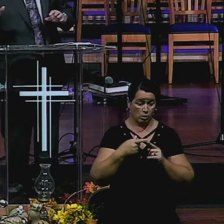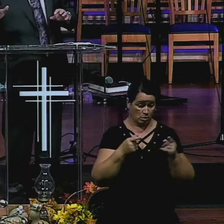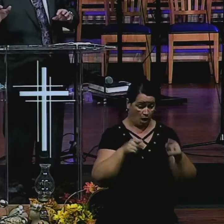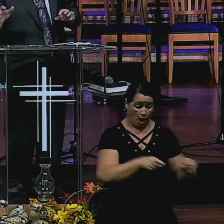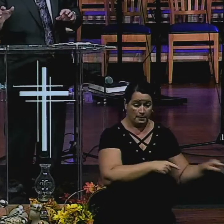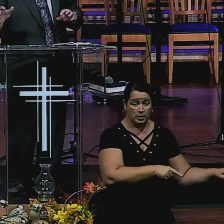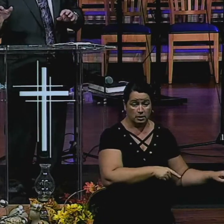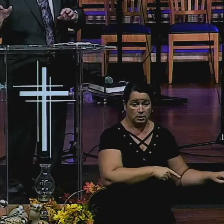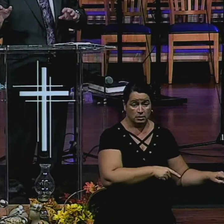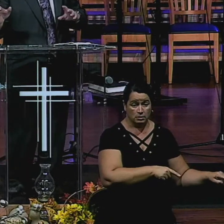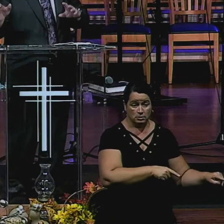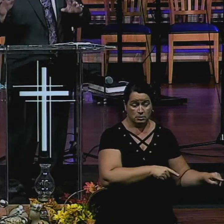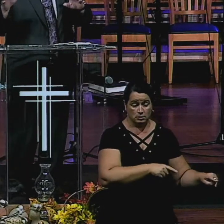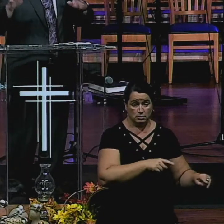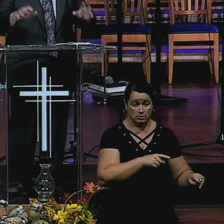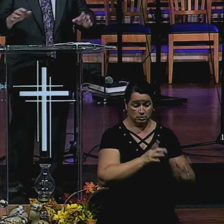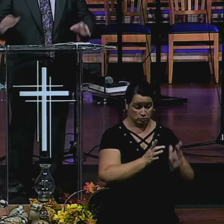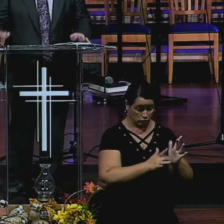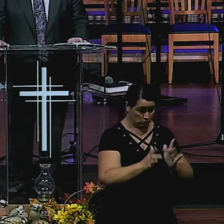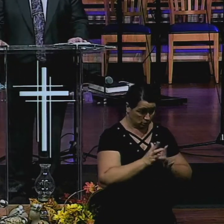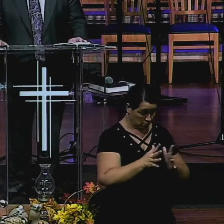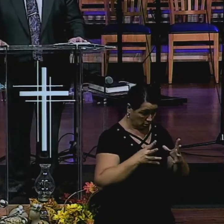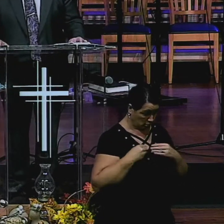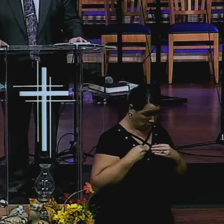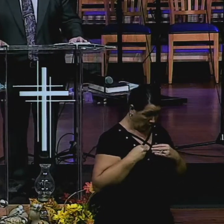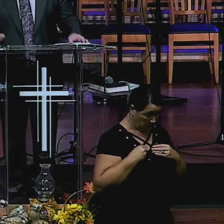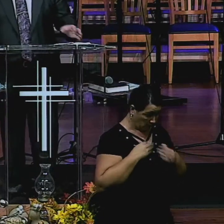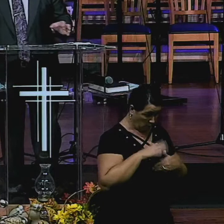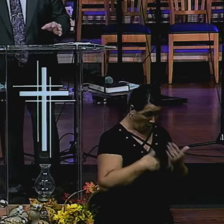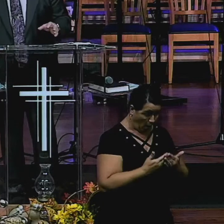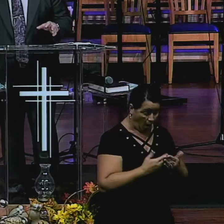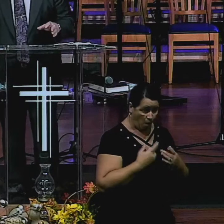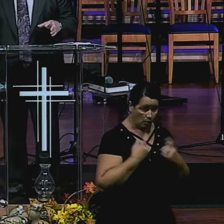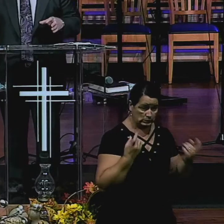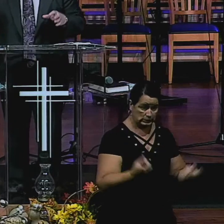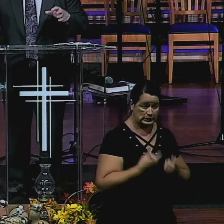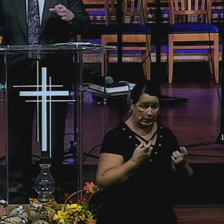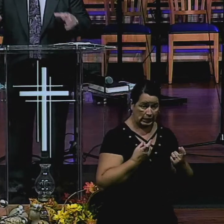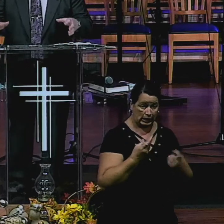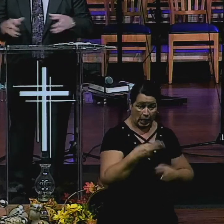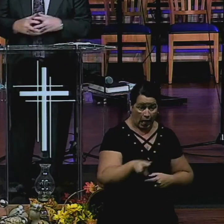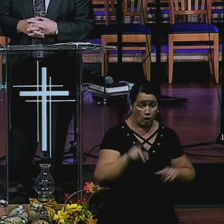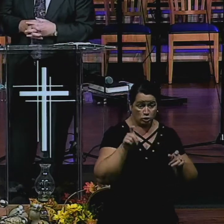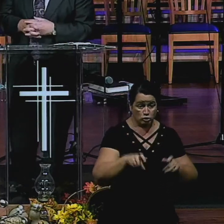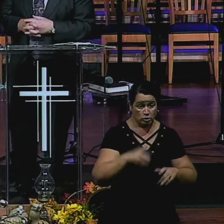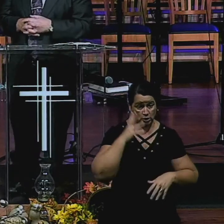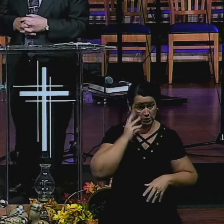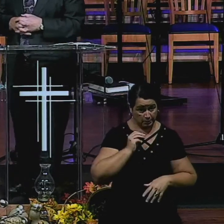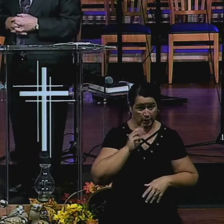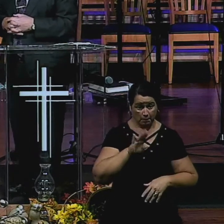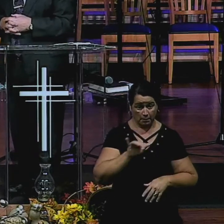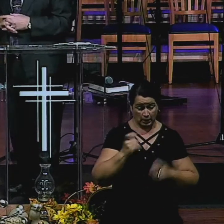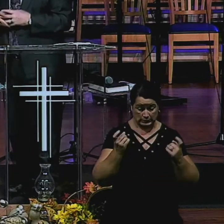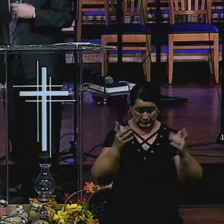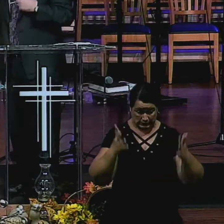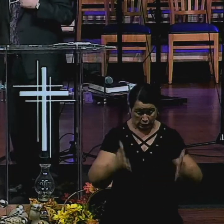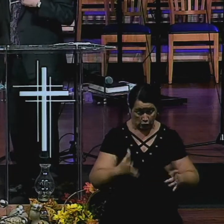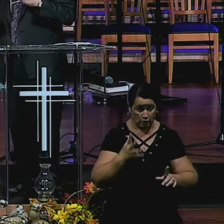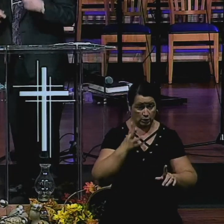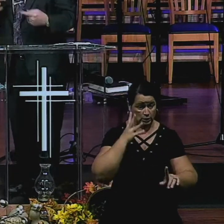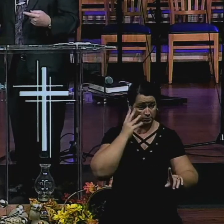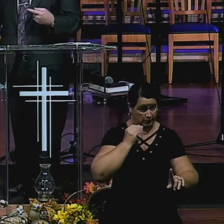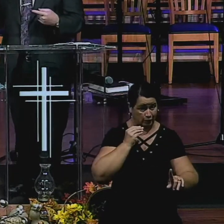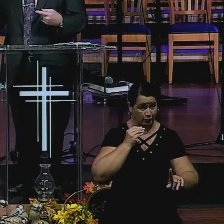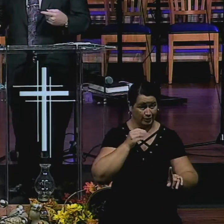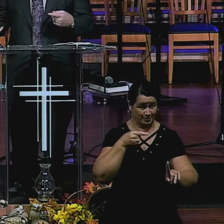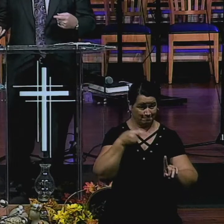The judgment that should have been experienced by sinners was experienced by Jesus. The hell that should have been experienced by sinners was experienced by Jesus.